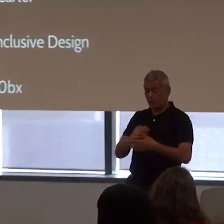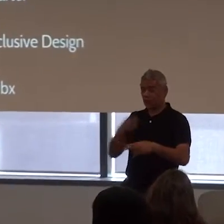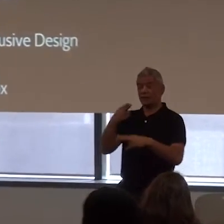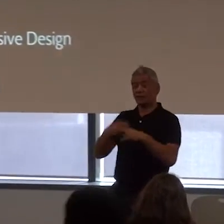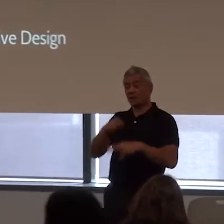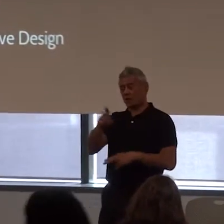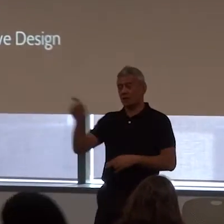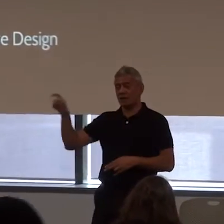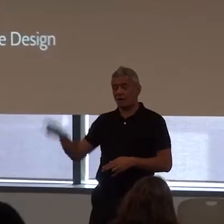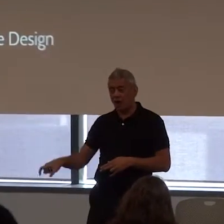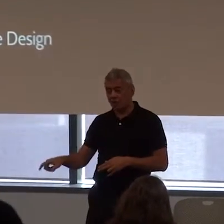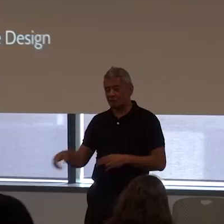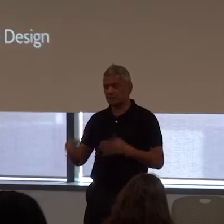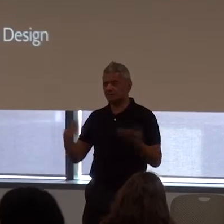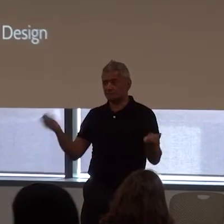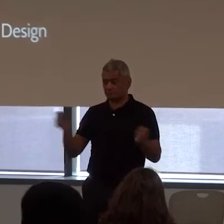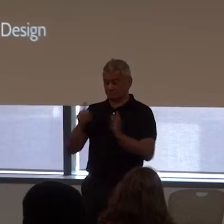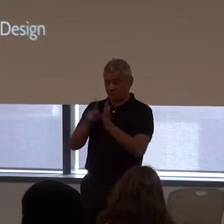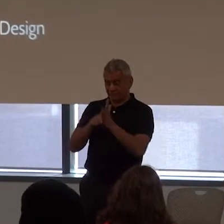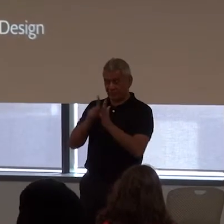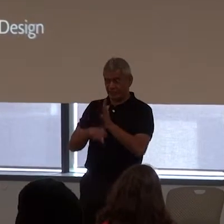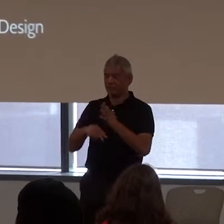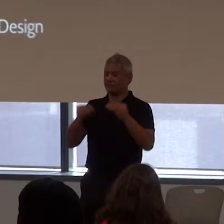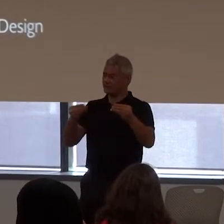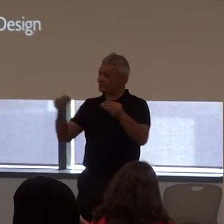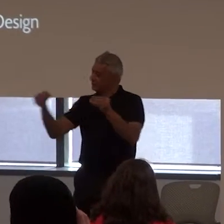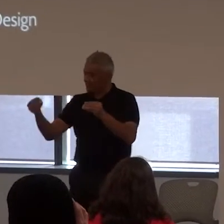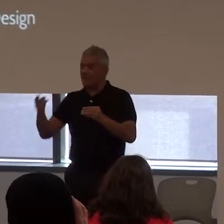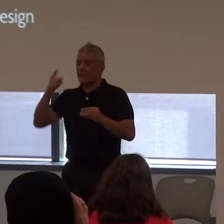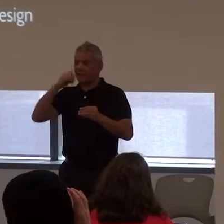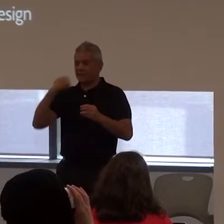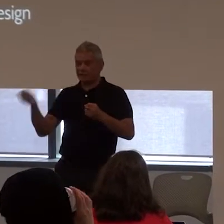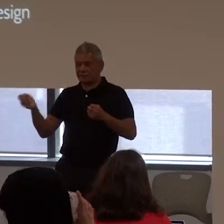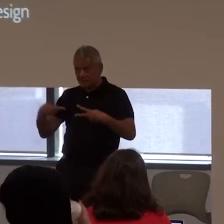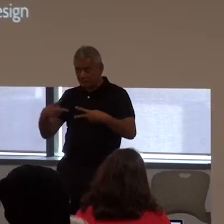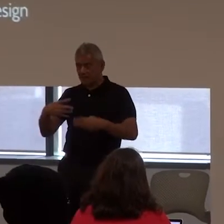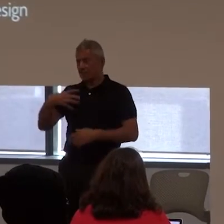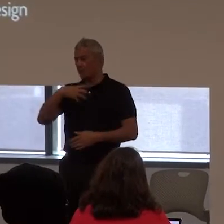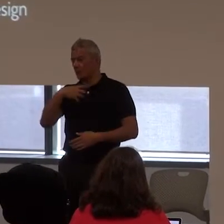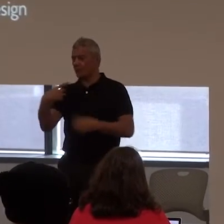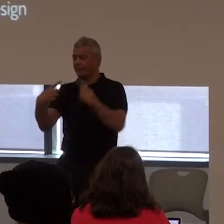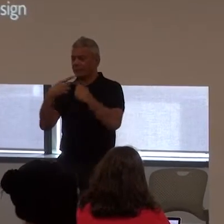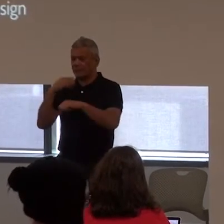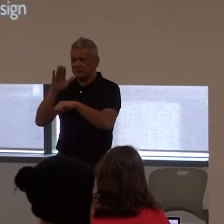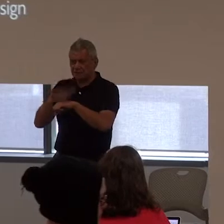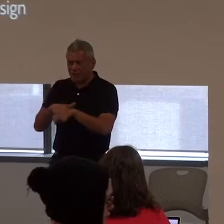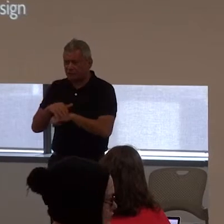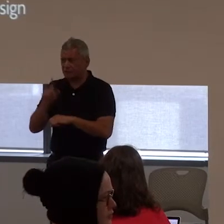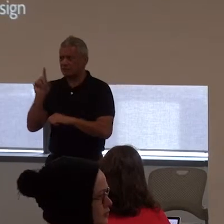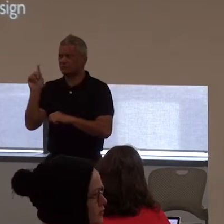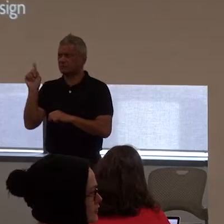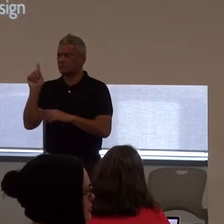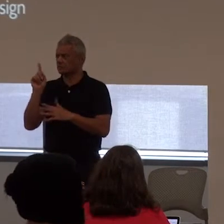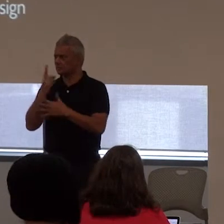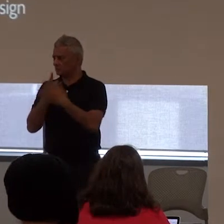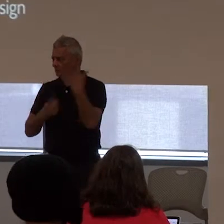It's Make WordPress Accessible. You can find more information there about the standards, about the tools that are out there for WordPress